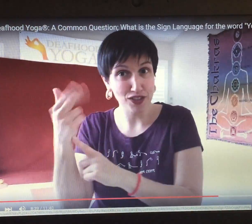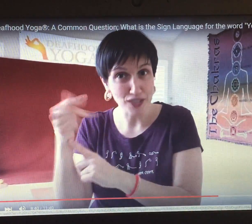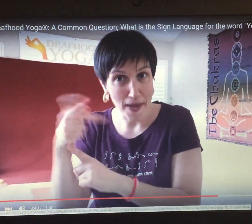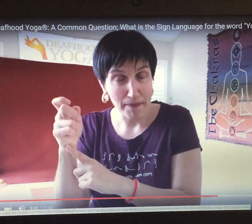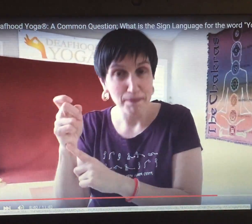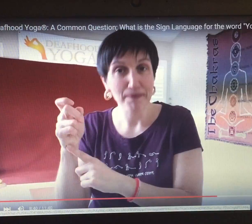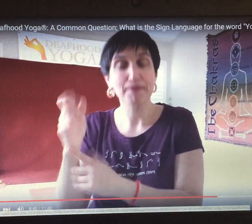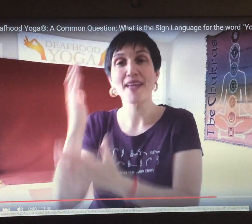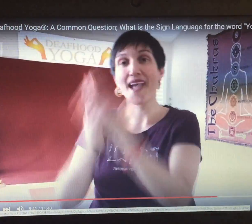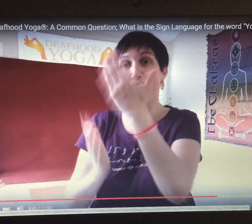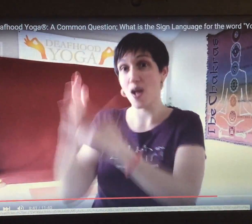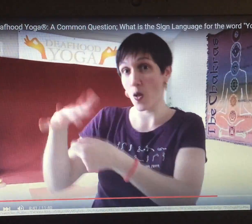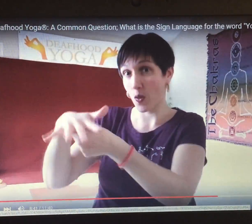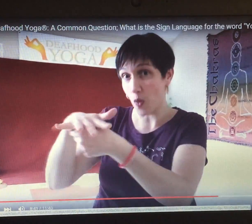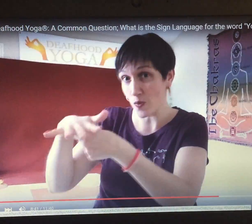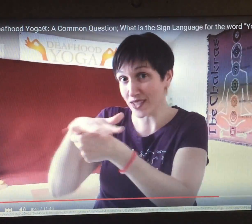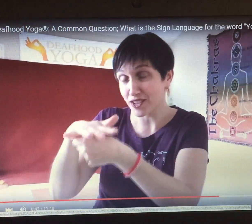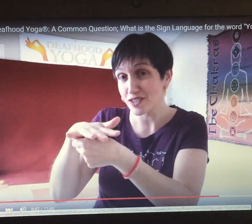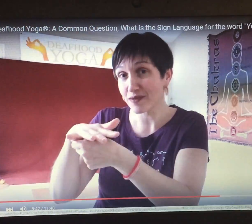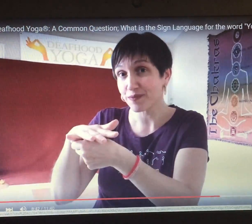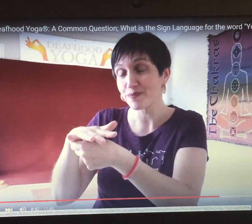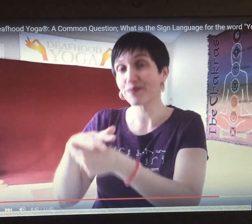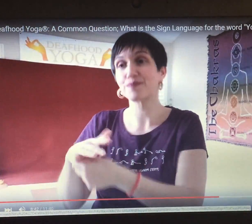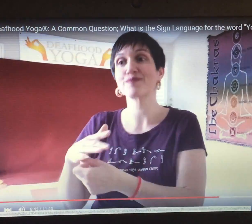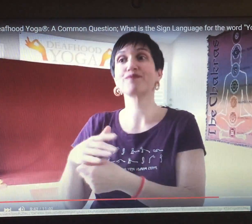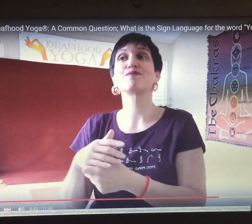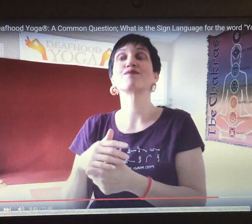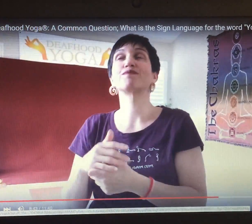Itself is a hand shape, hand location,